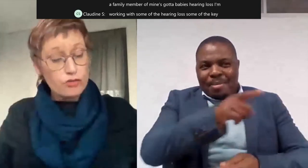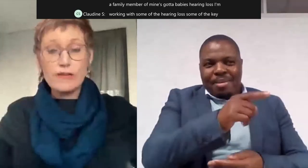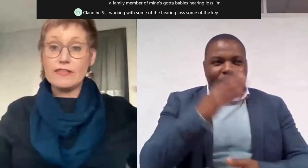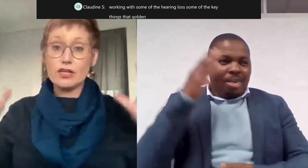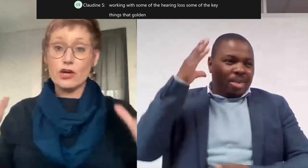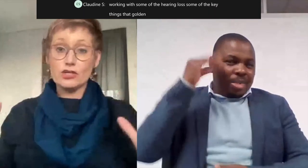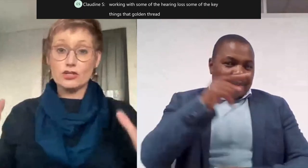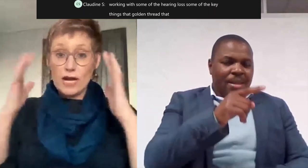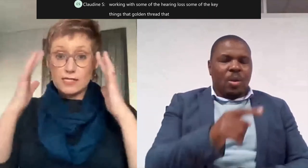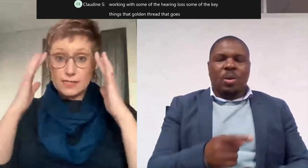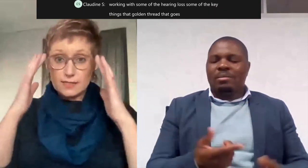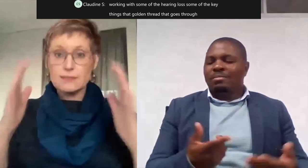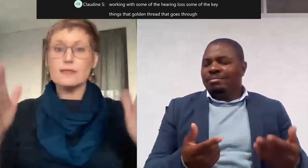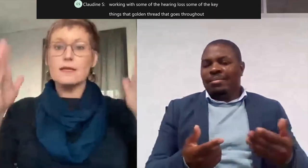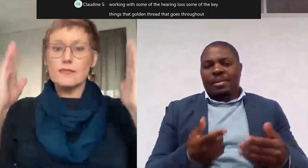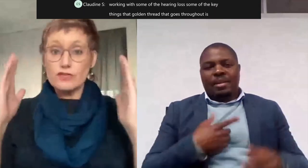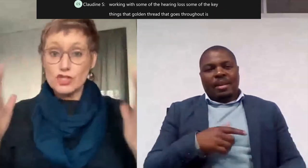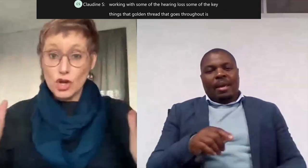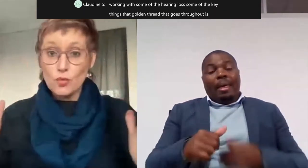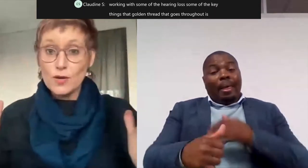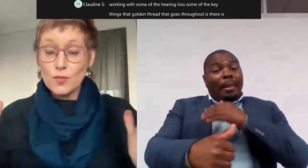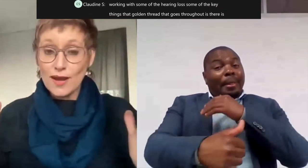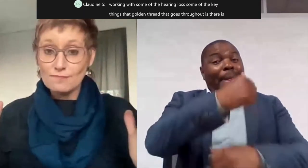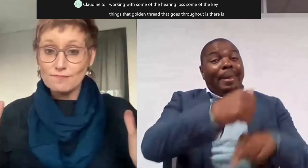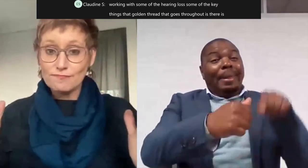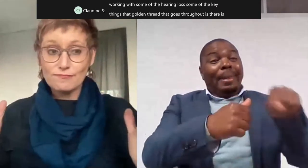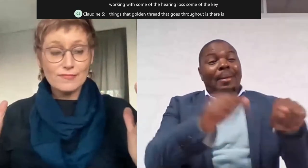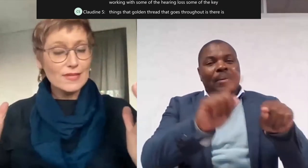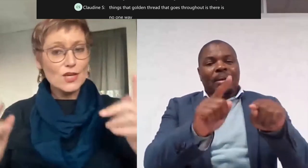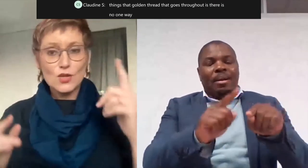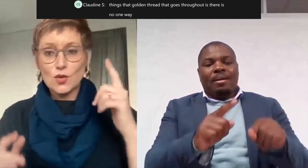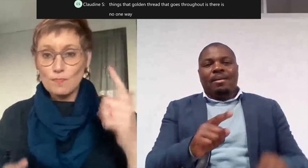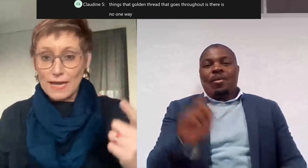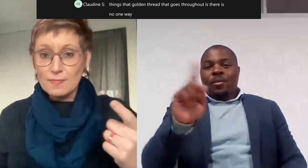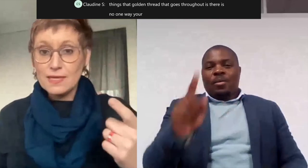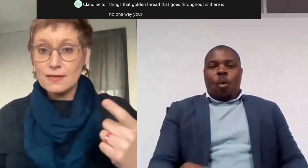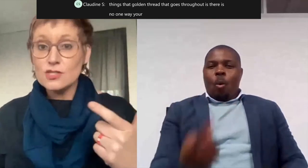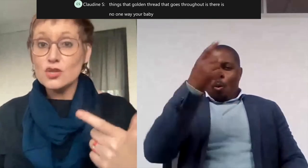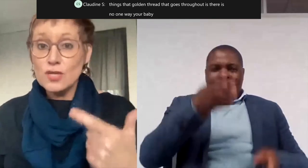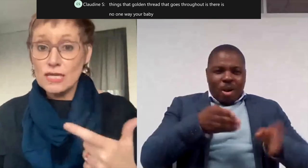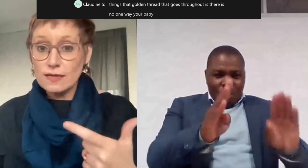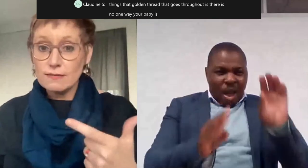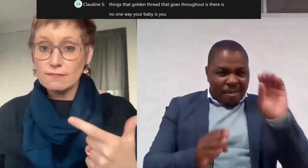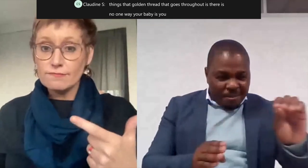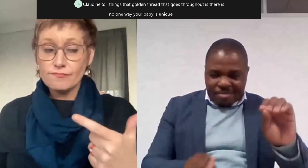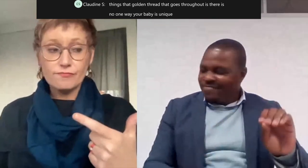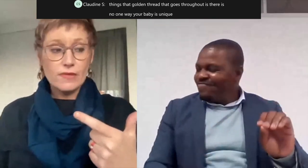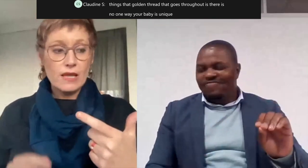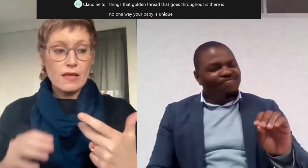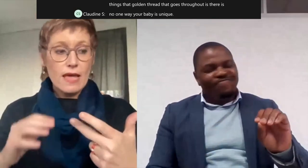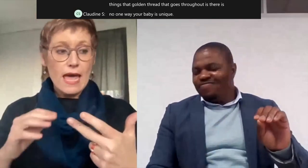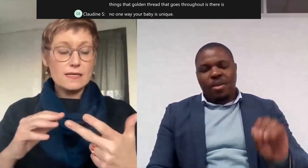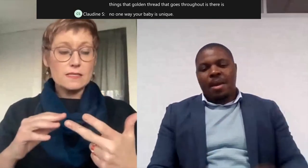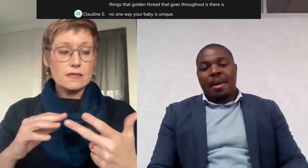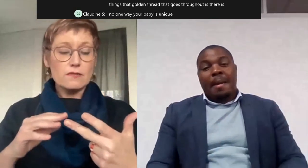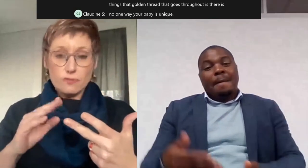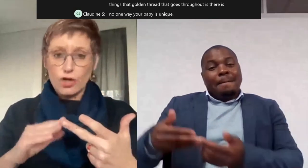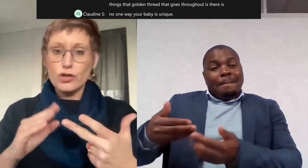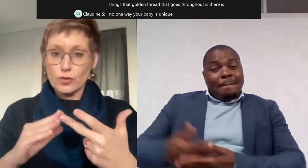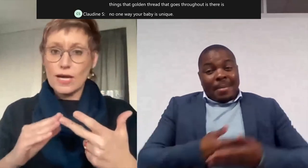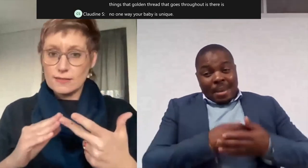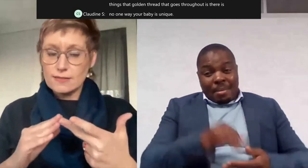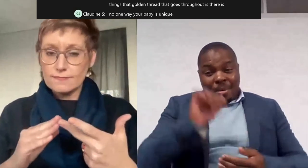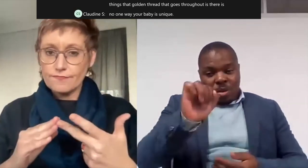that golden thread that goes throughout, is there is no one way. Your baby is unique,